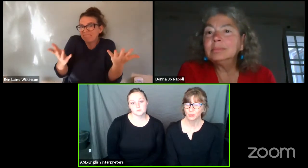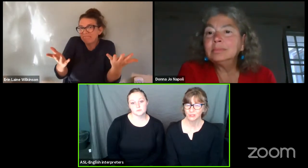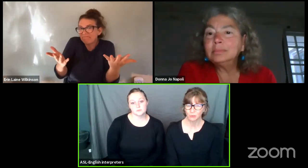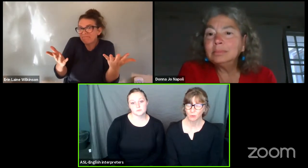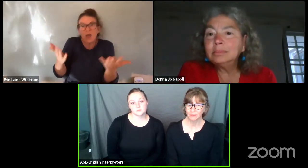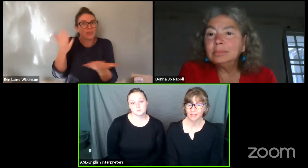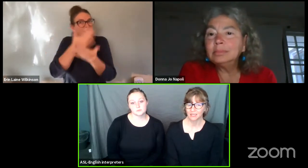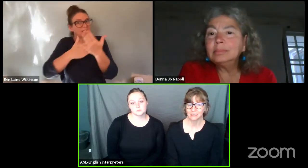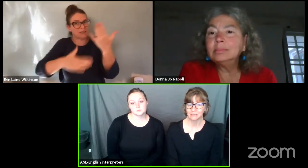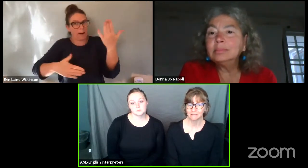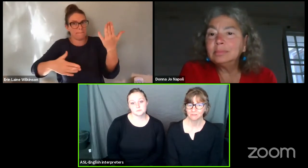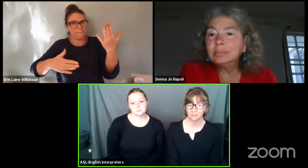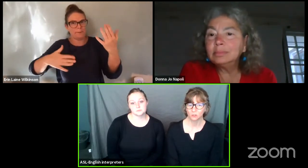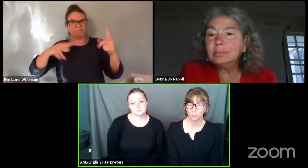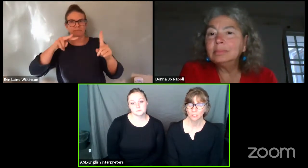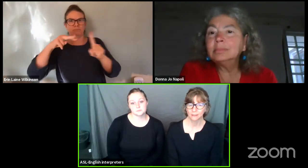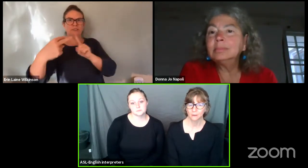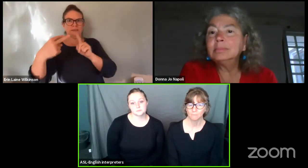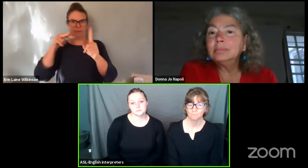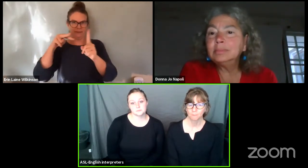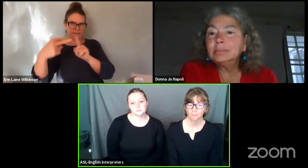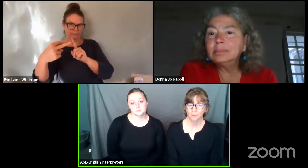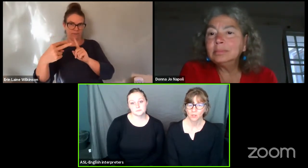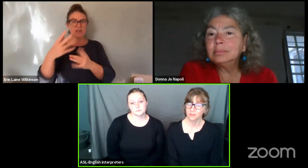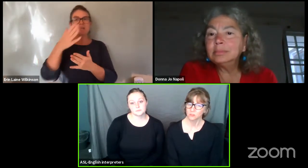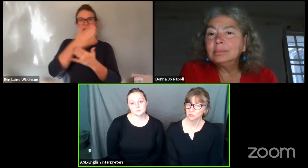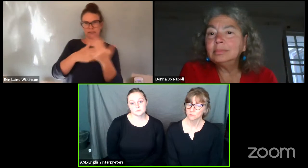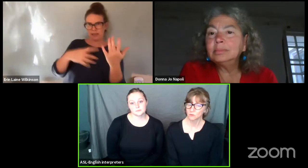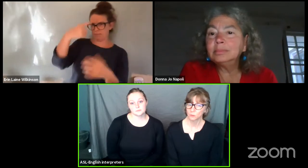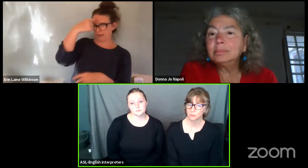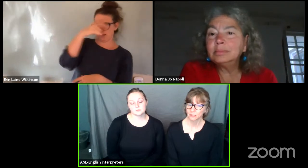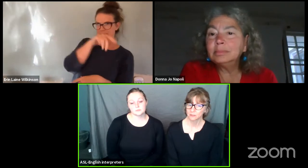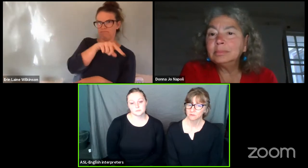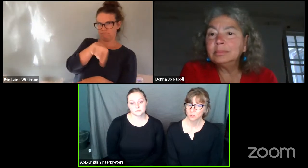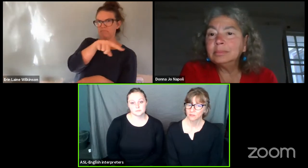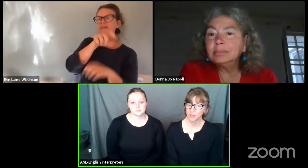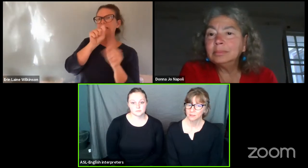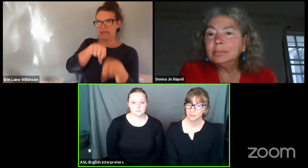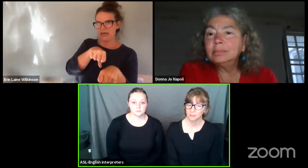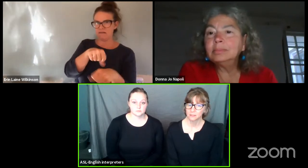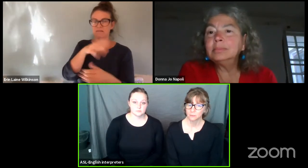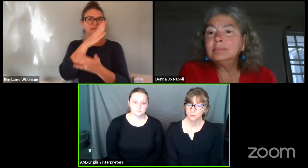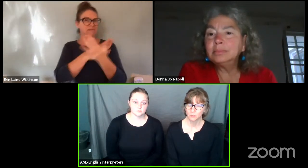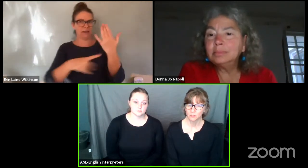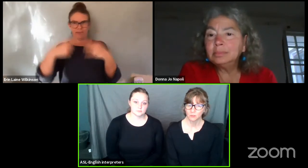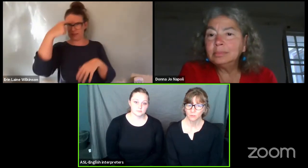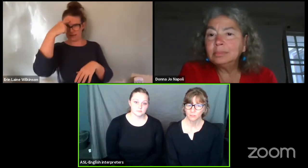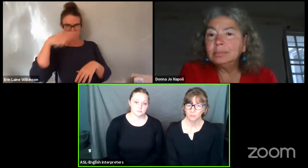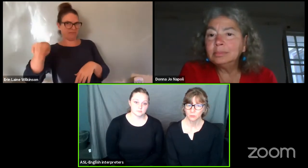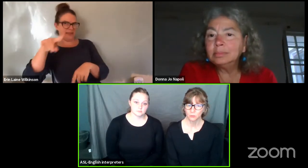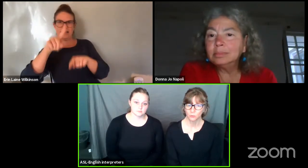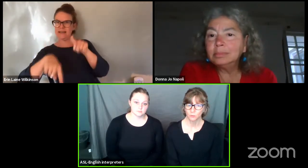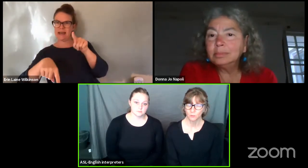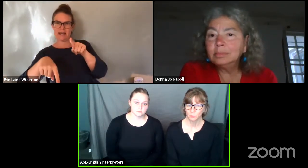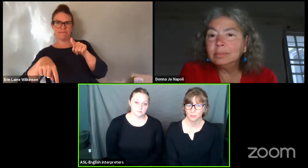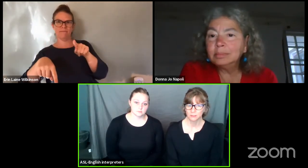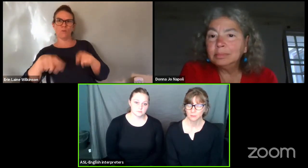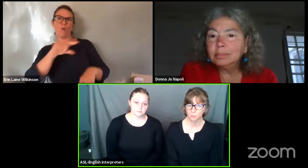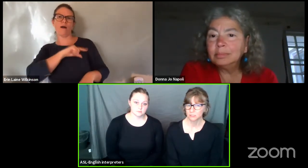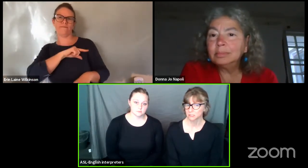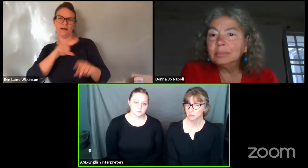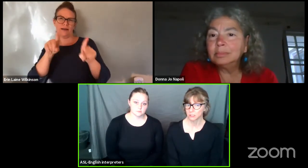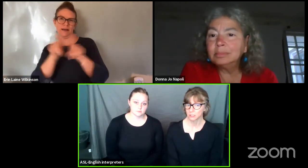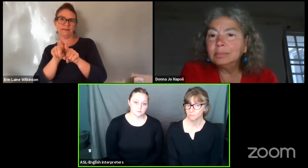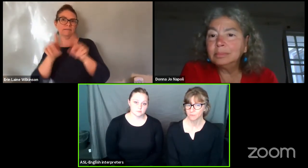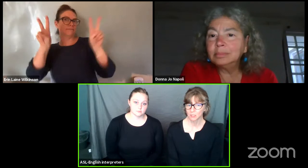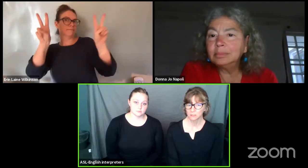deaf person? What would that even look like? And there, I think there's some different perspectives on that. Some people think it would be a certain group of people and some